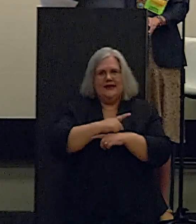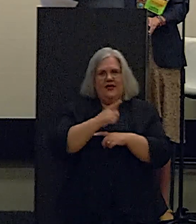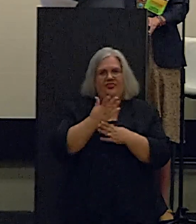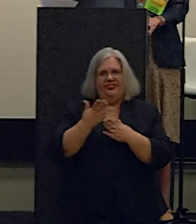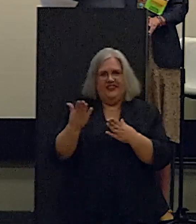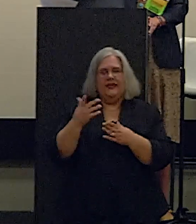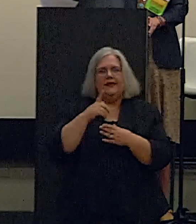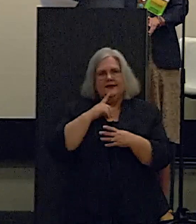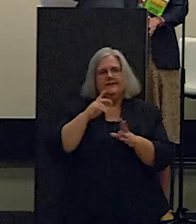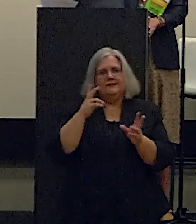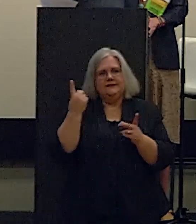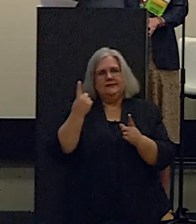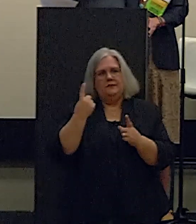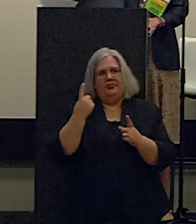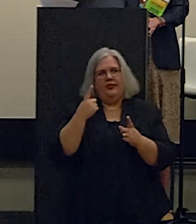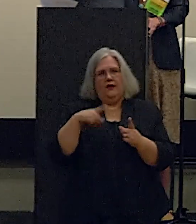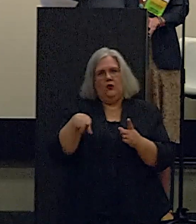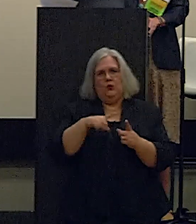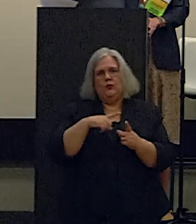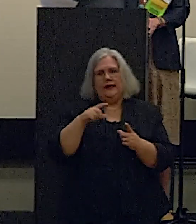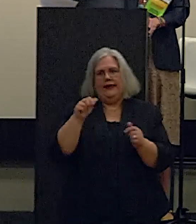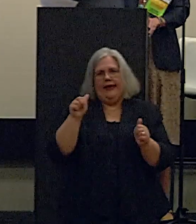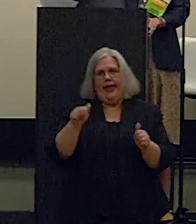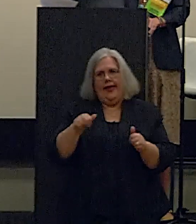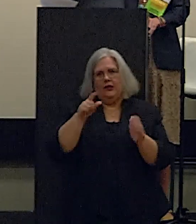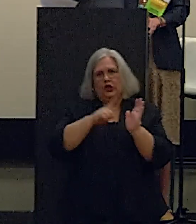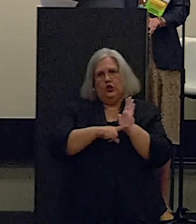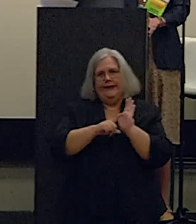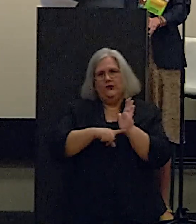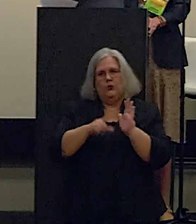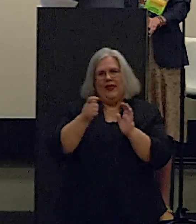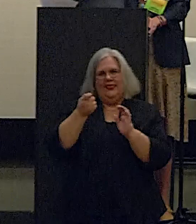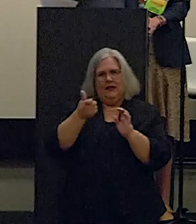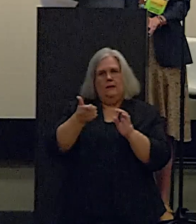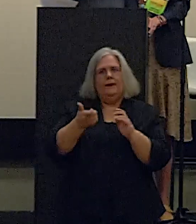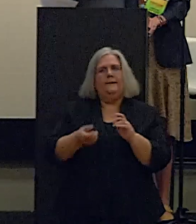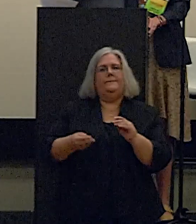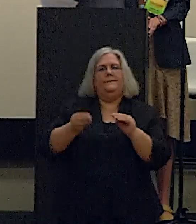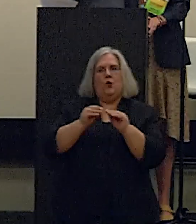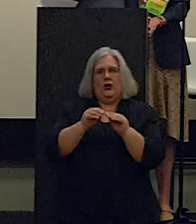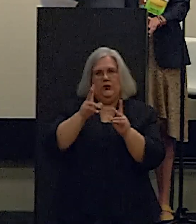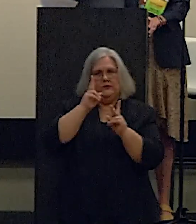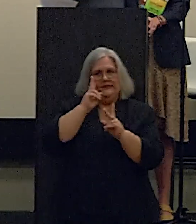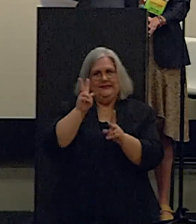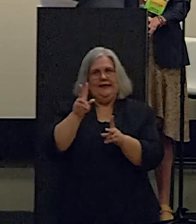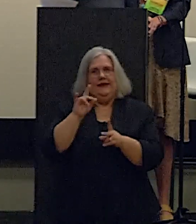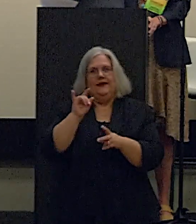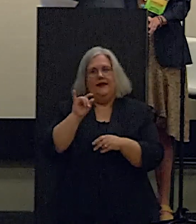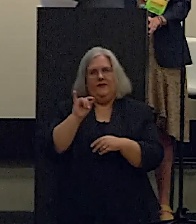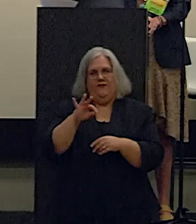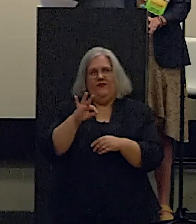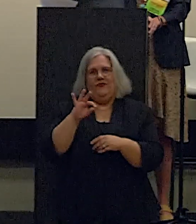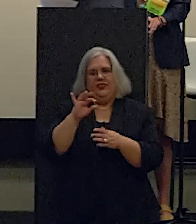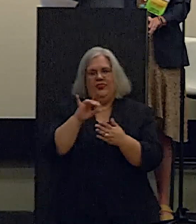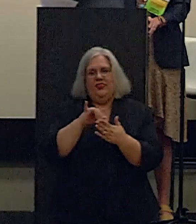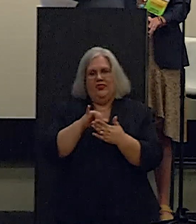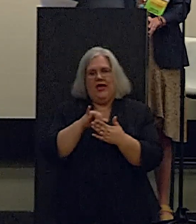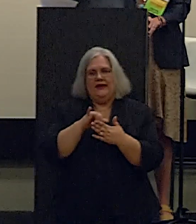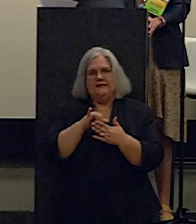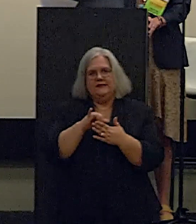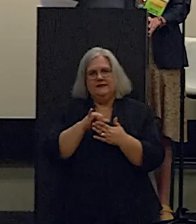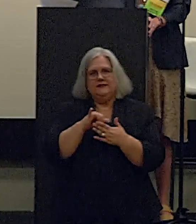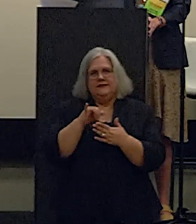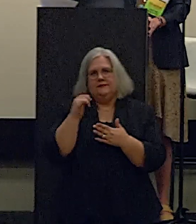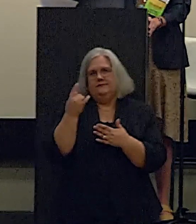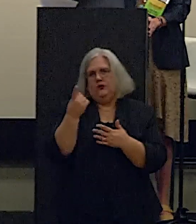something that you can definitely look into a little more and see if that is where you might be